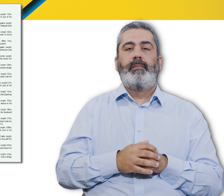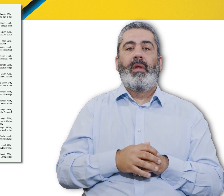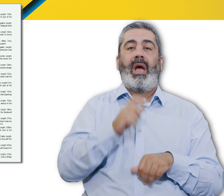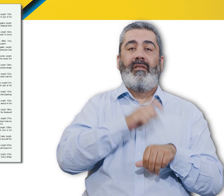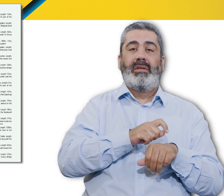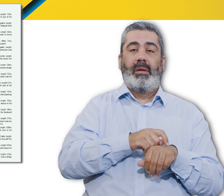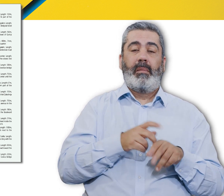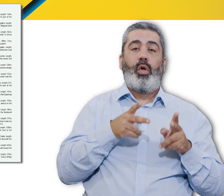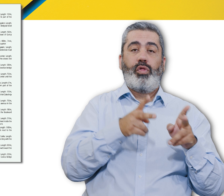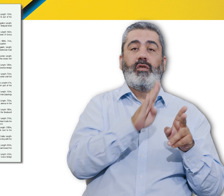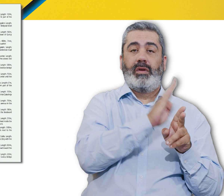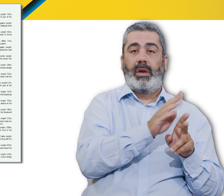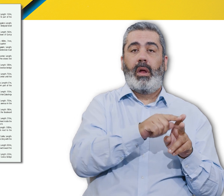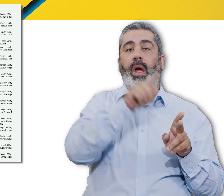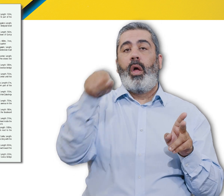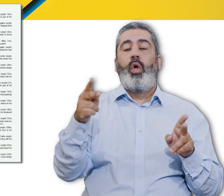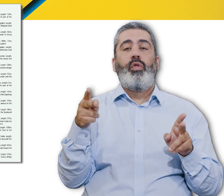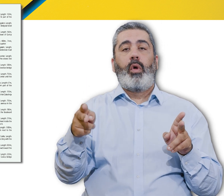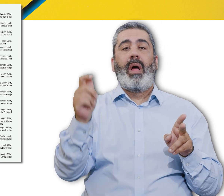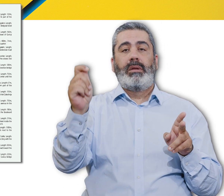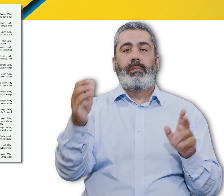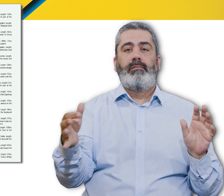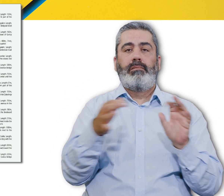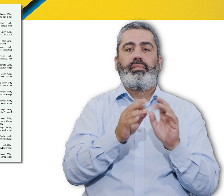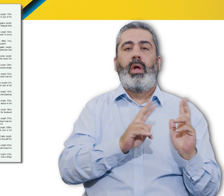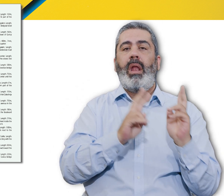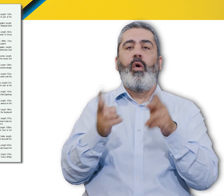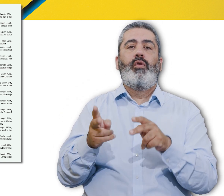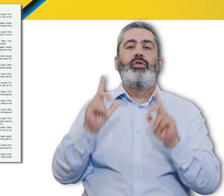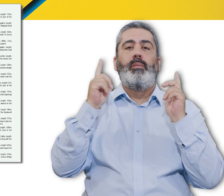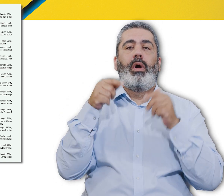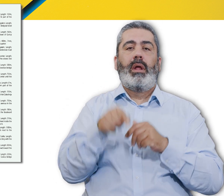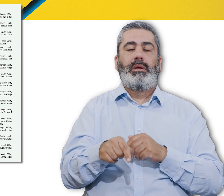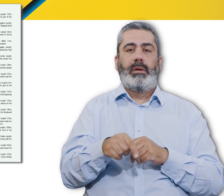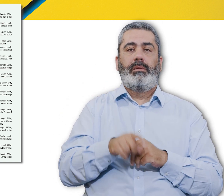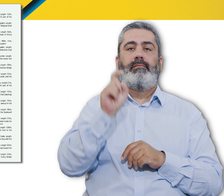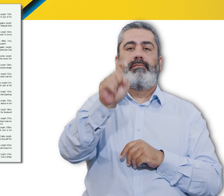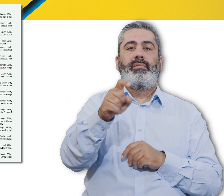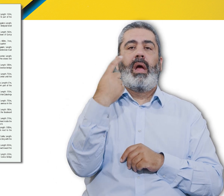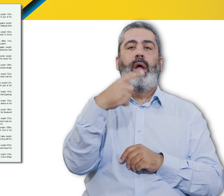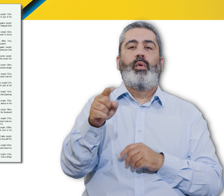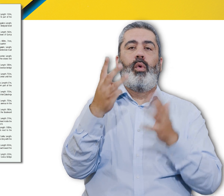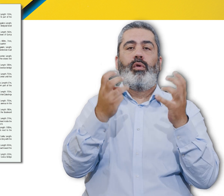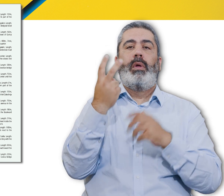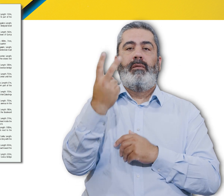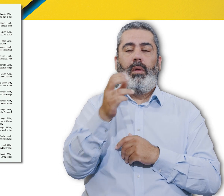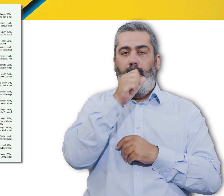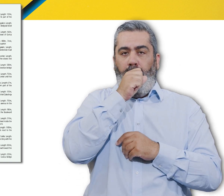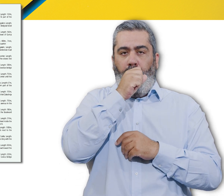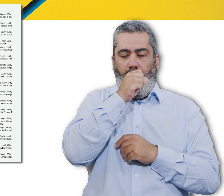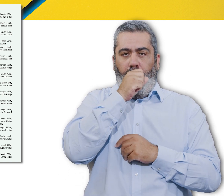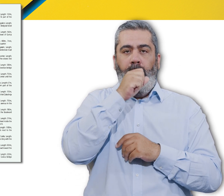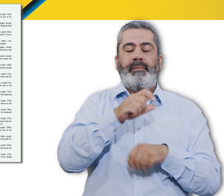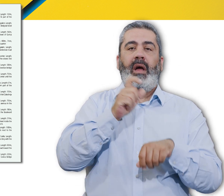main pedestrian avenue in the city. Sandalsir Street number 192, area, city centre,